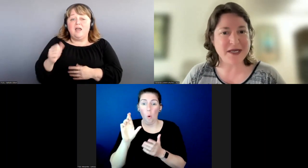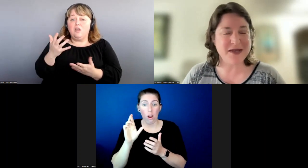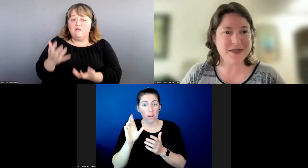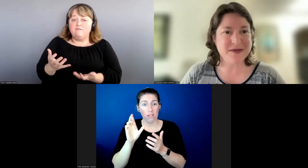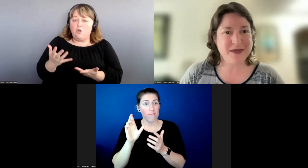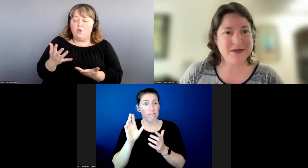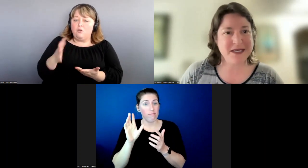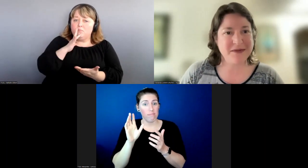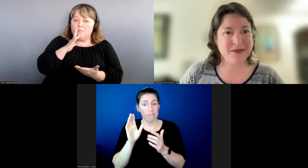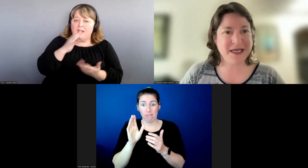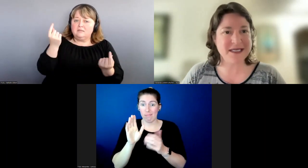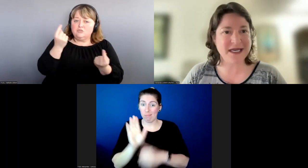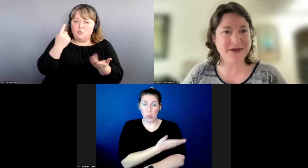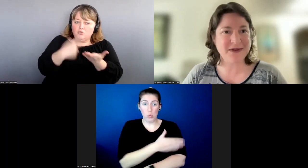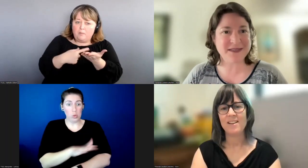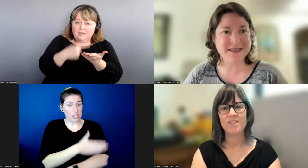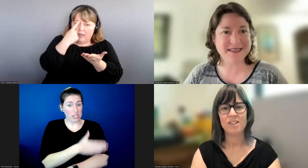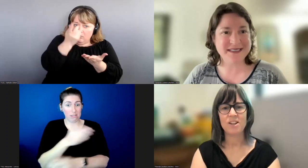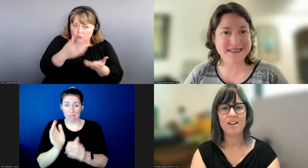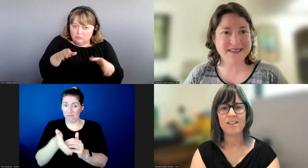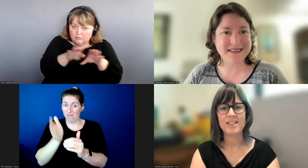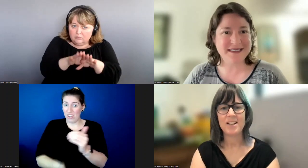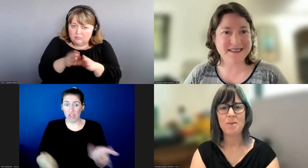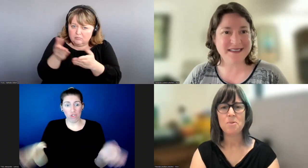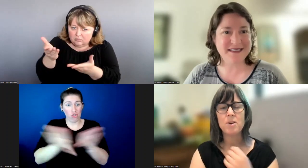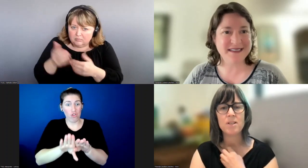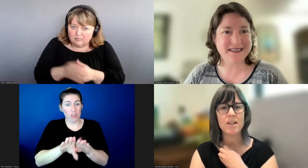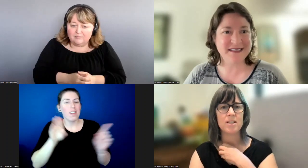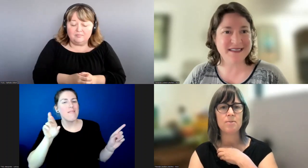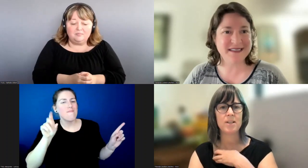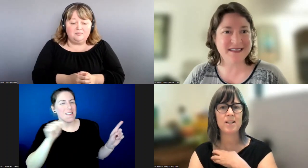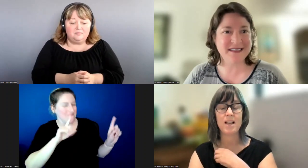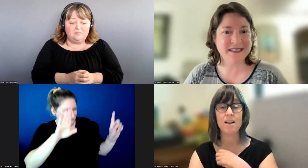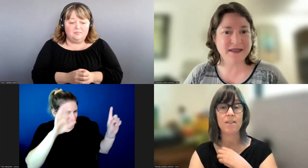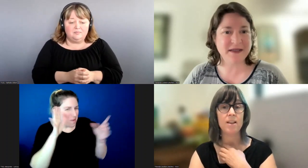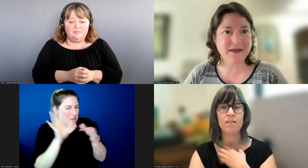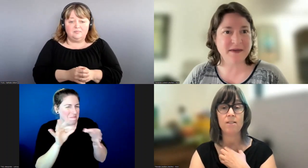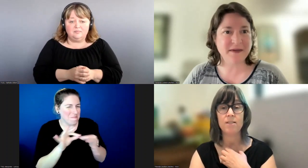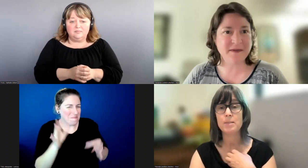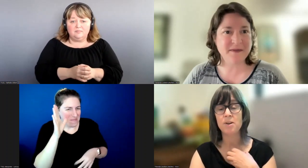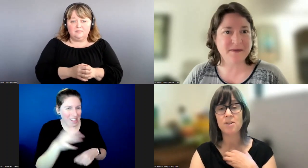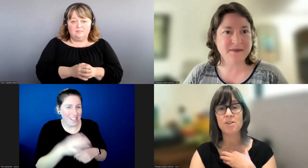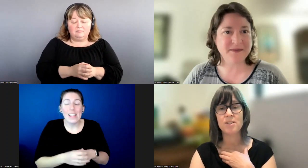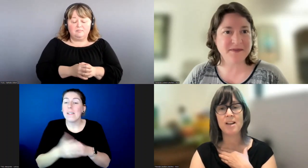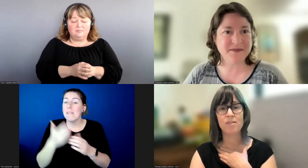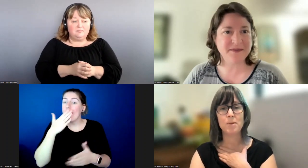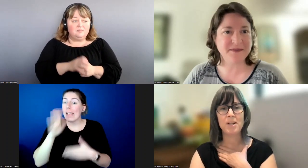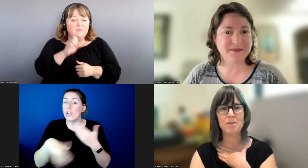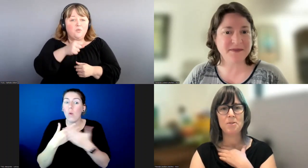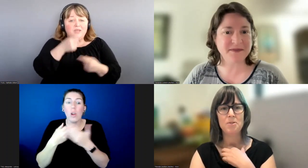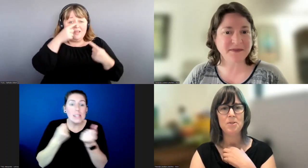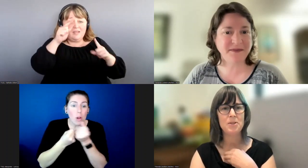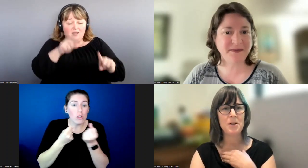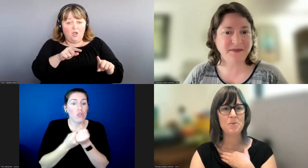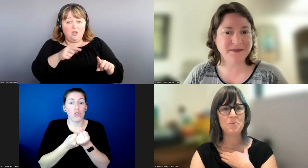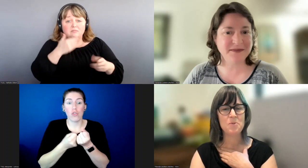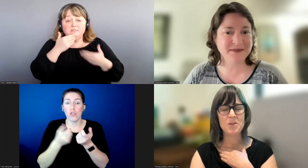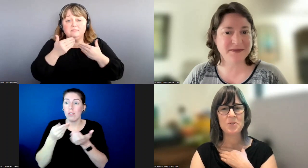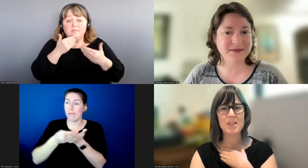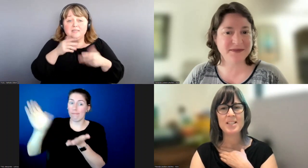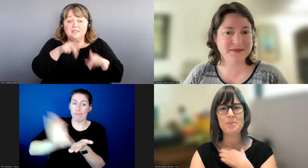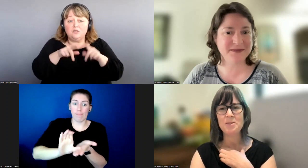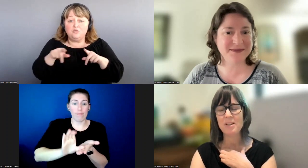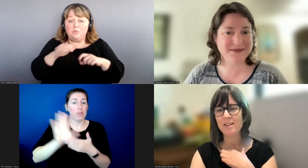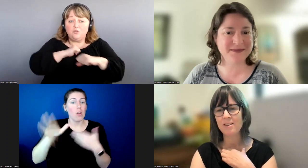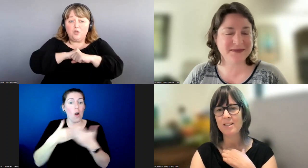Amanda cue some music and play us. Sure, I could say a couple words. I just really, thank you to all the sponsors and everybody who's worked with